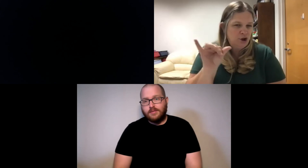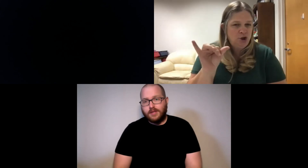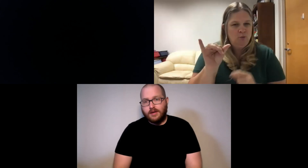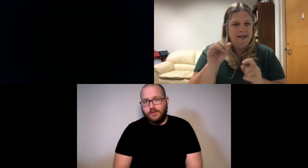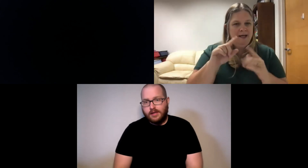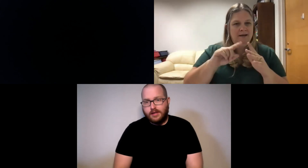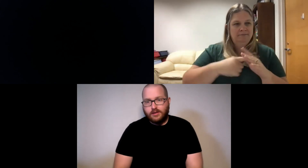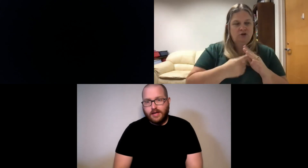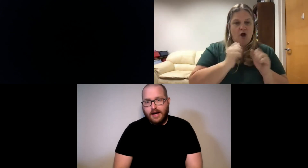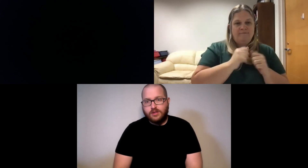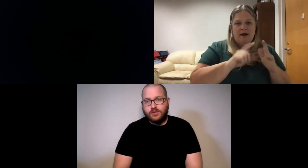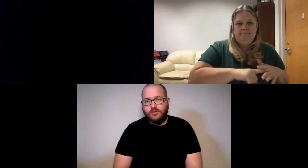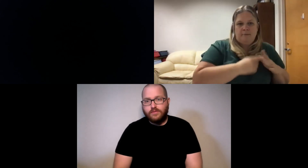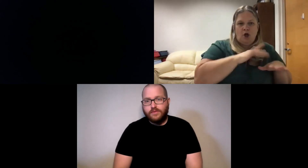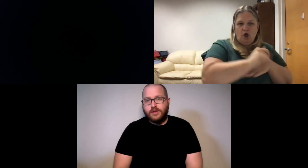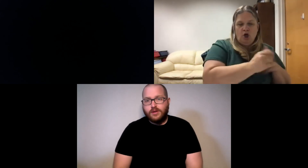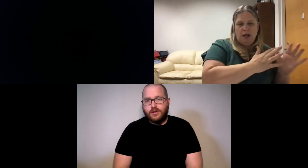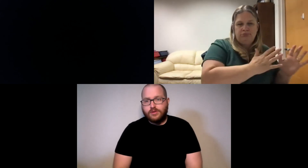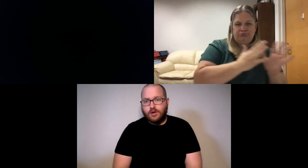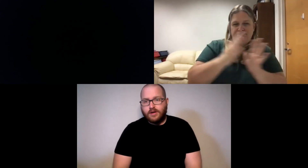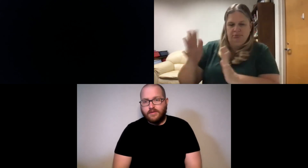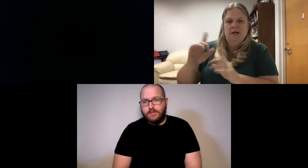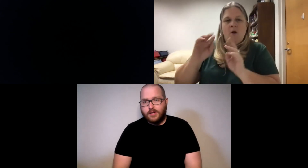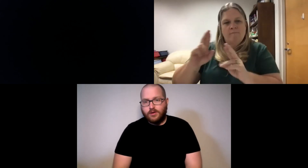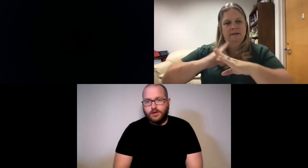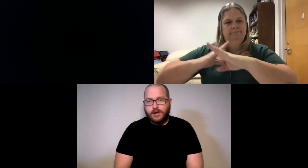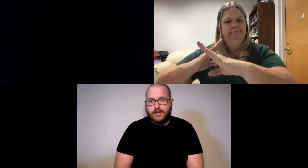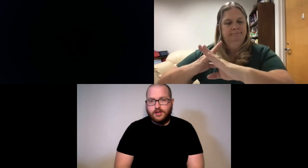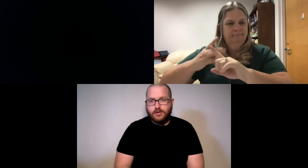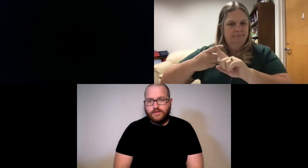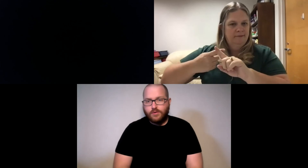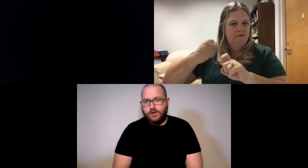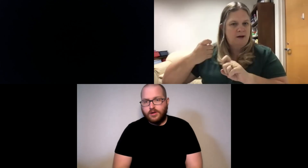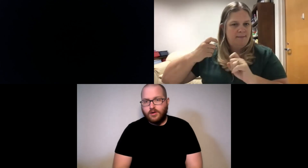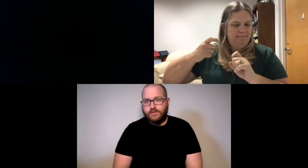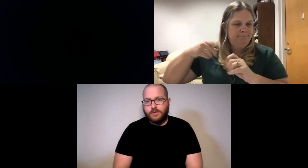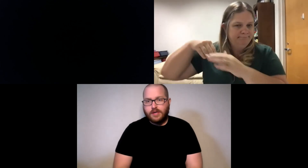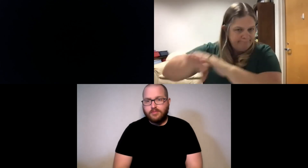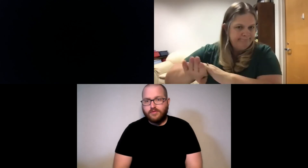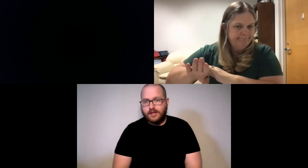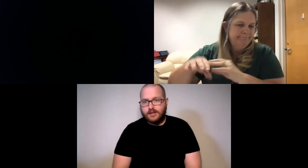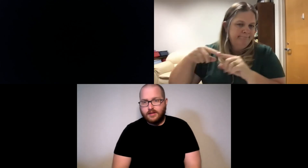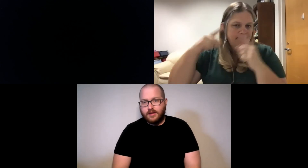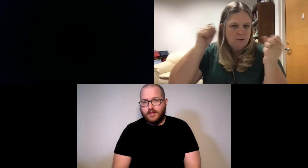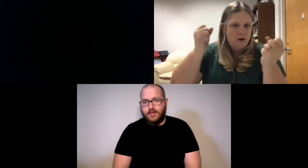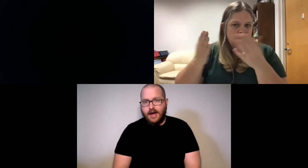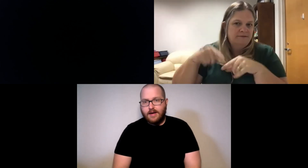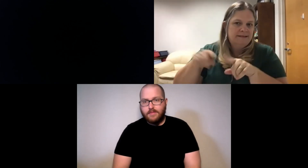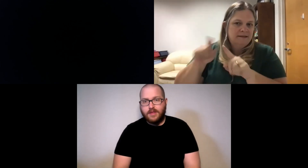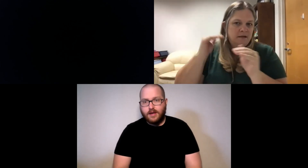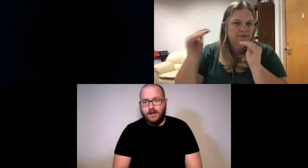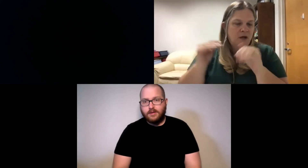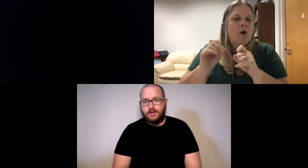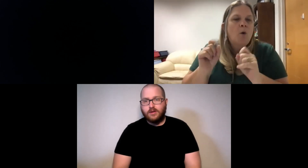that's something that we can look at too, starting from an earlier age and going forward, and hopefully we can prevent